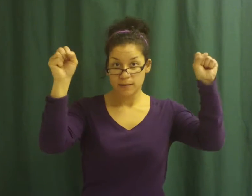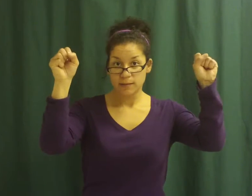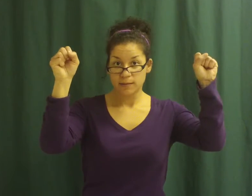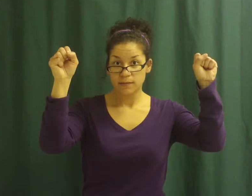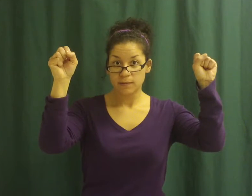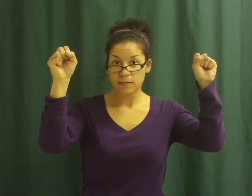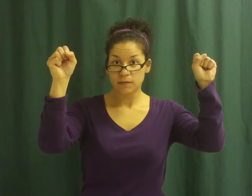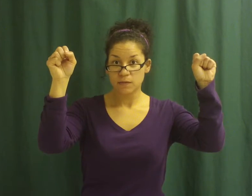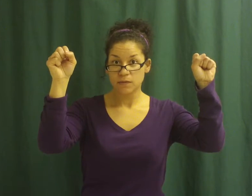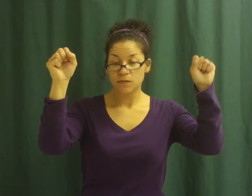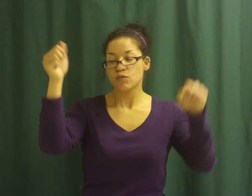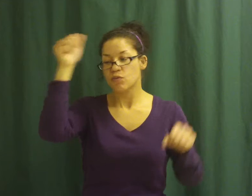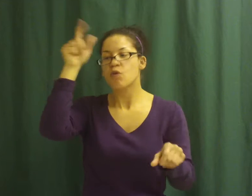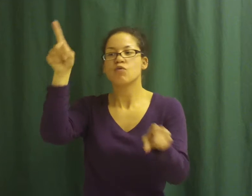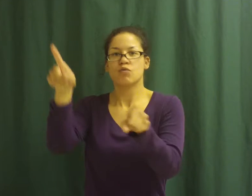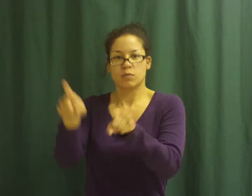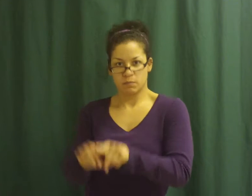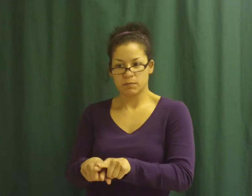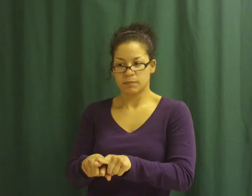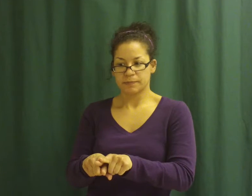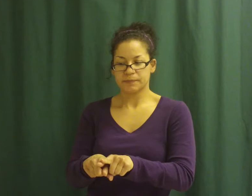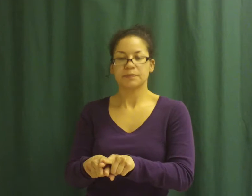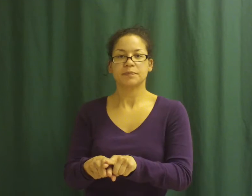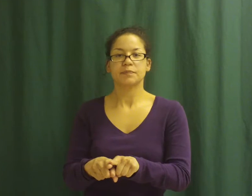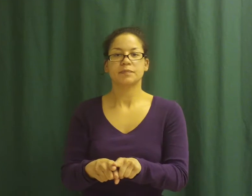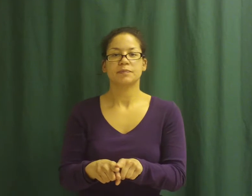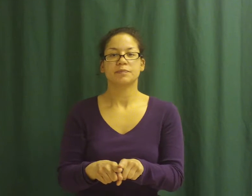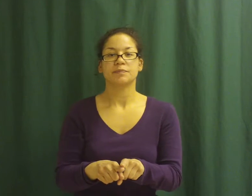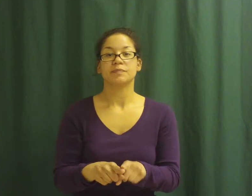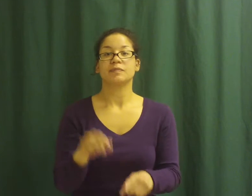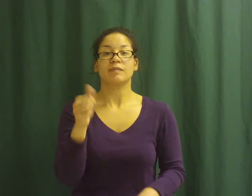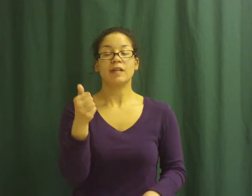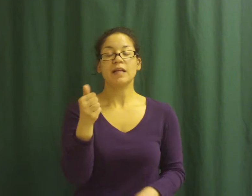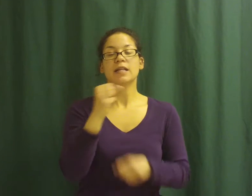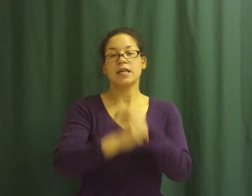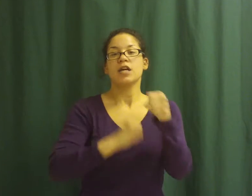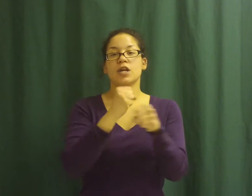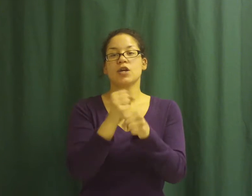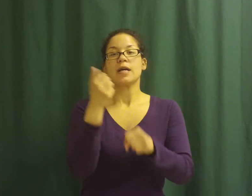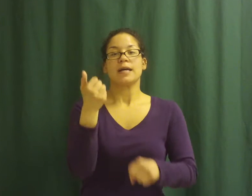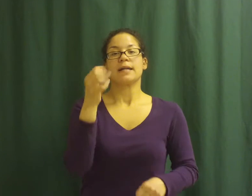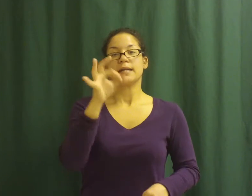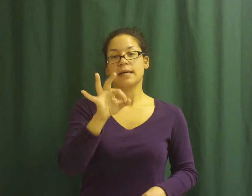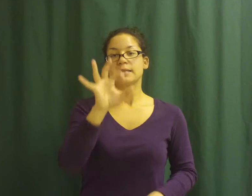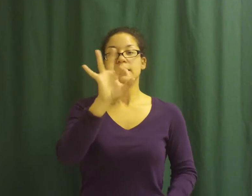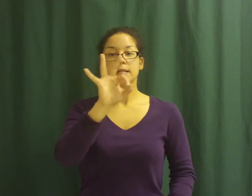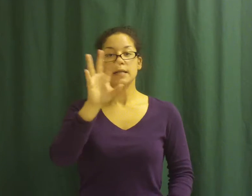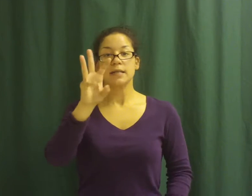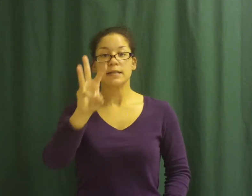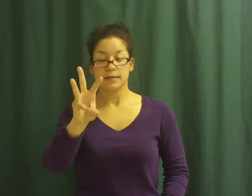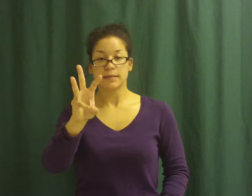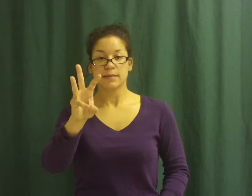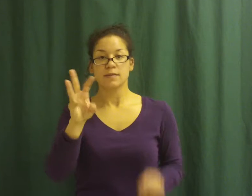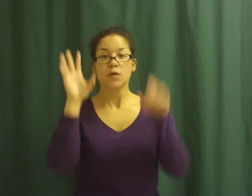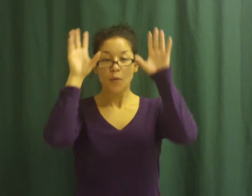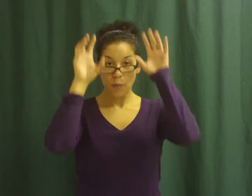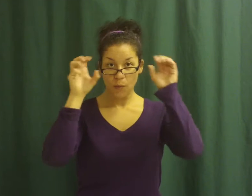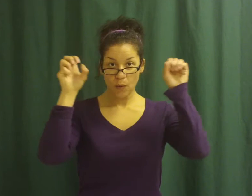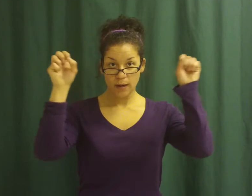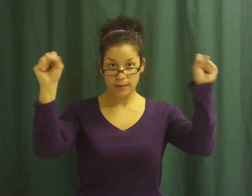Consider the 1996 State of the Union address in which President Bill